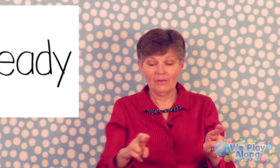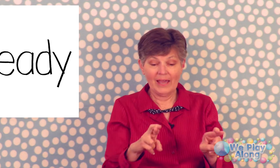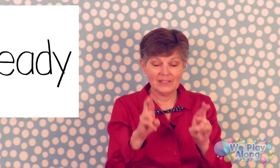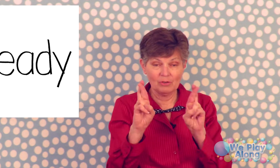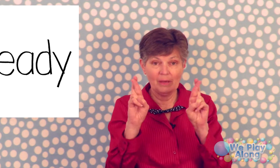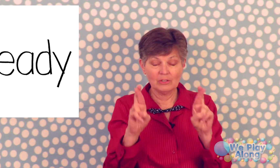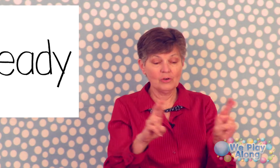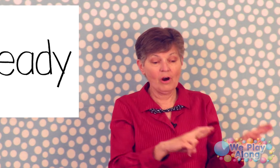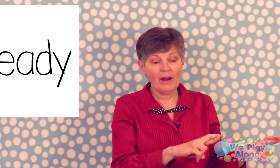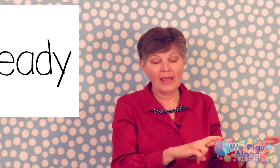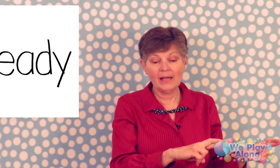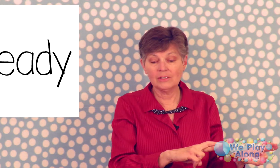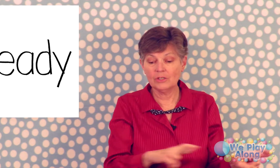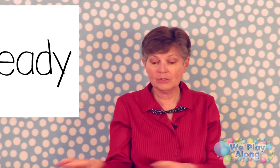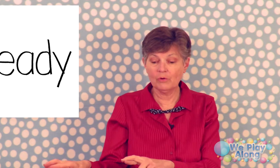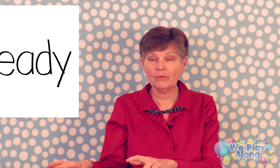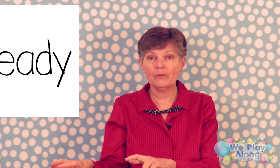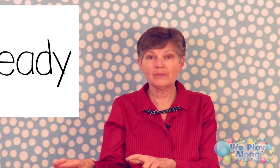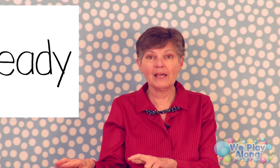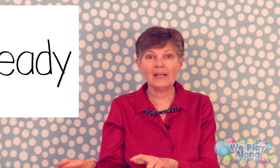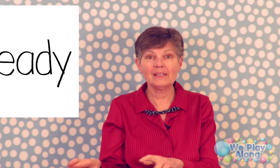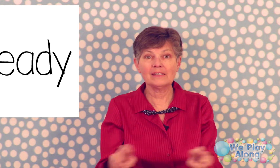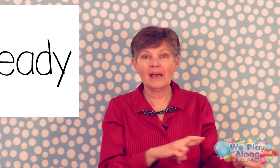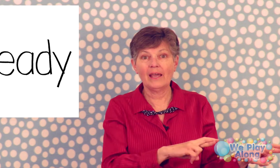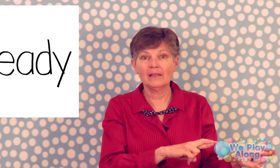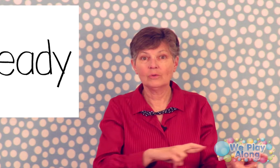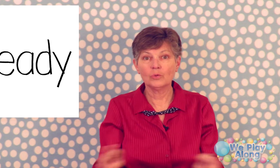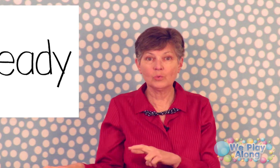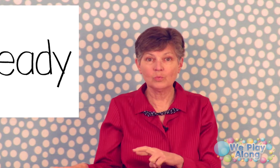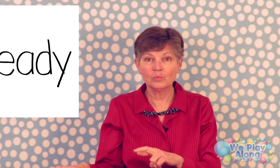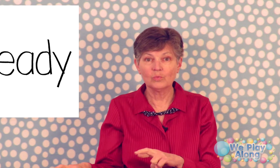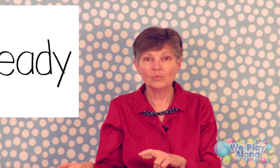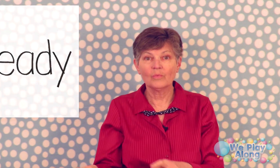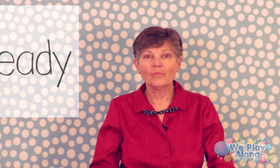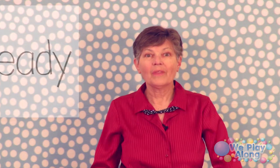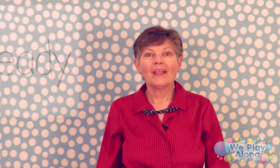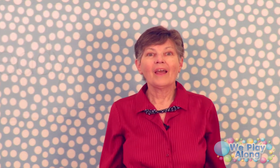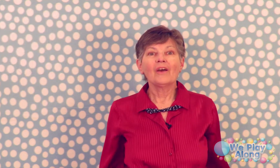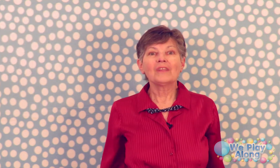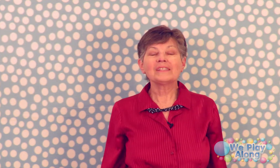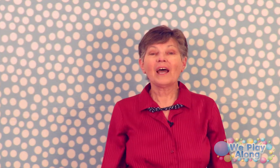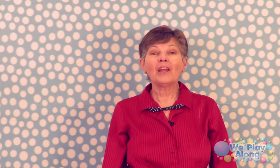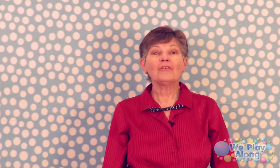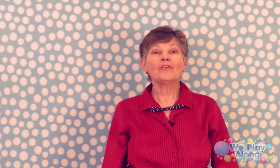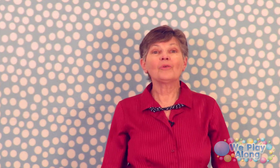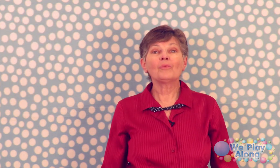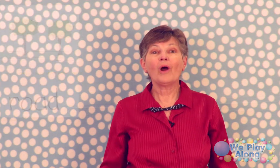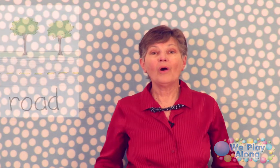Okay, so you make two R hands and you just move them from side to side. The sign for